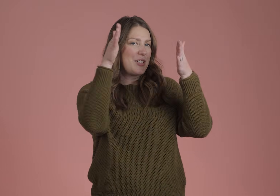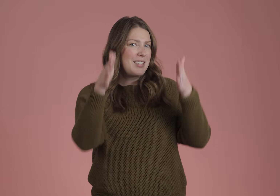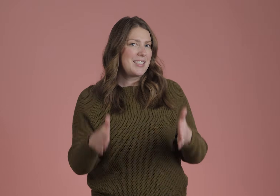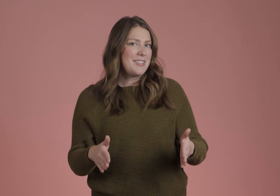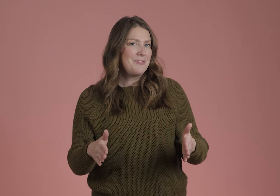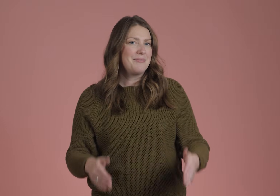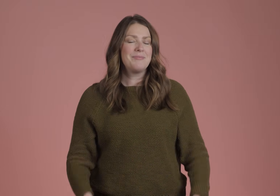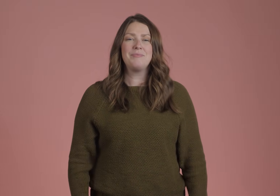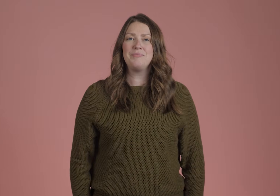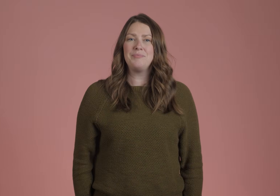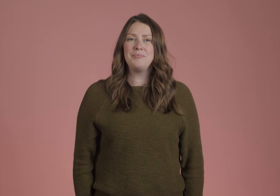Physiologist.